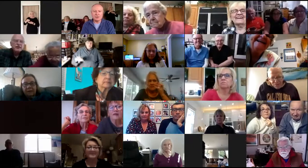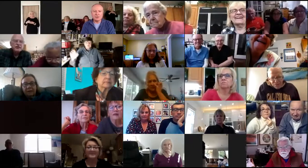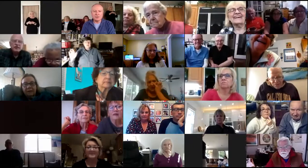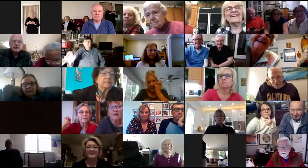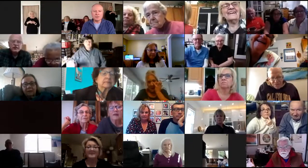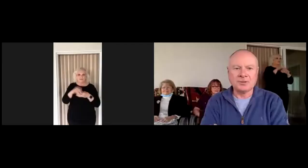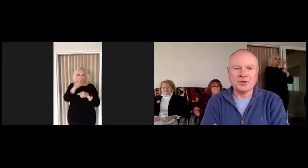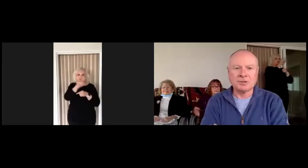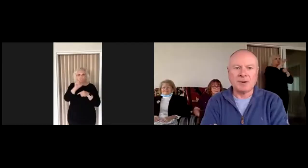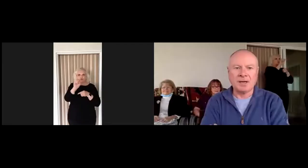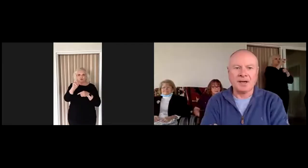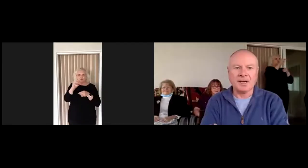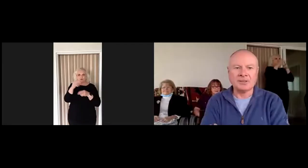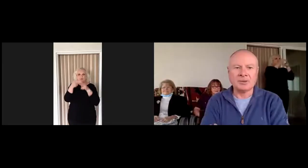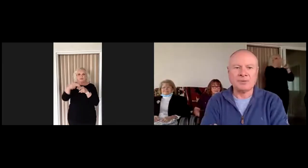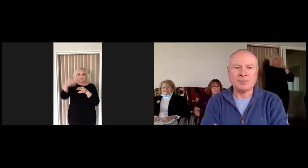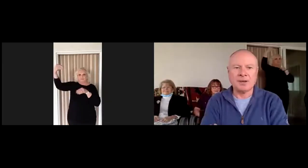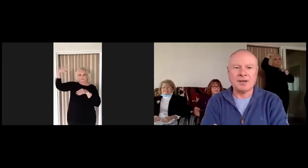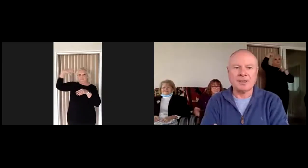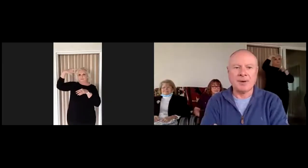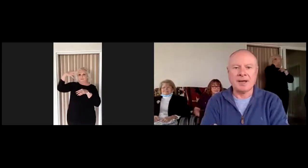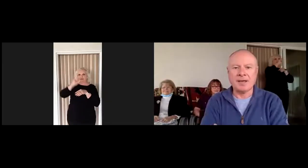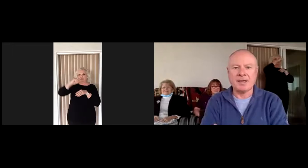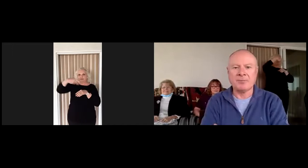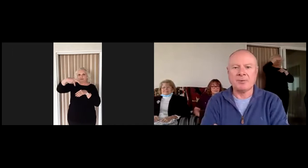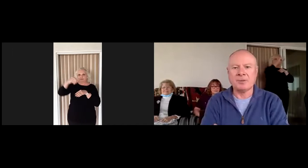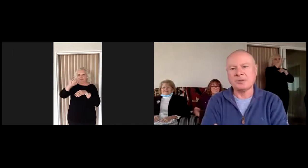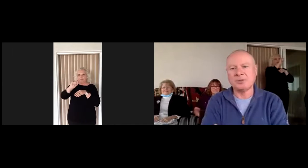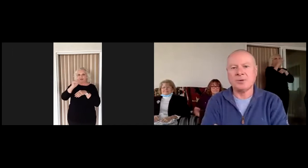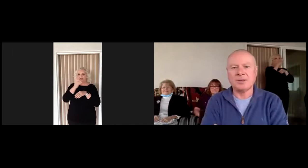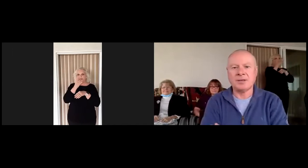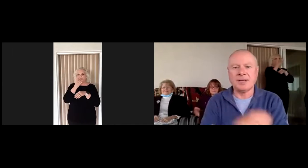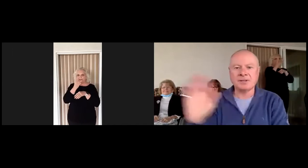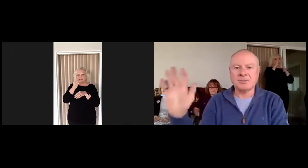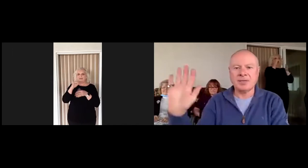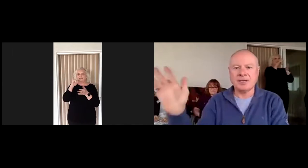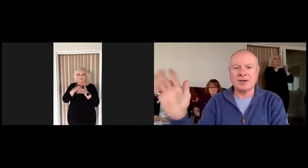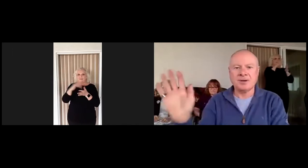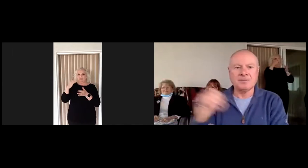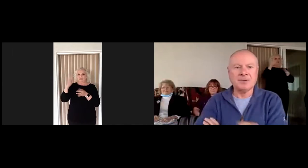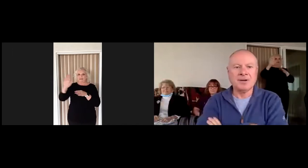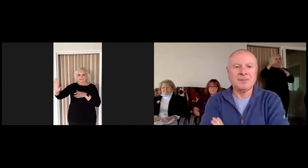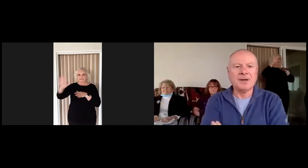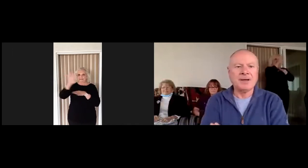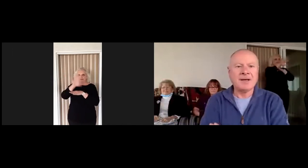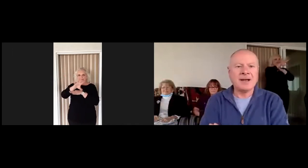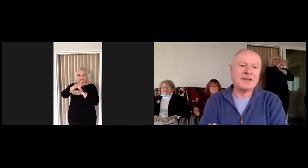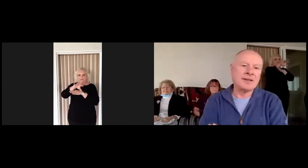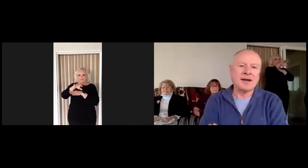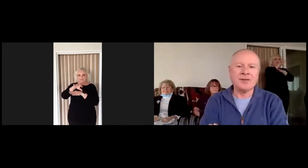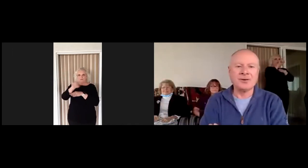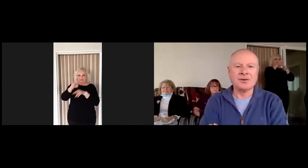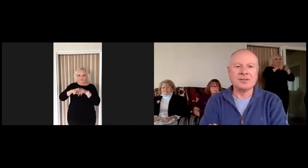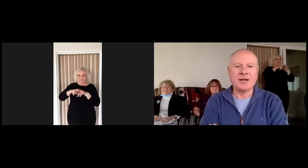in Zoom, there's a feature called spotlighting. So we've spotlighted my camera, which is the one that has me here. And then